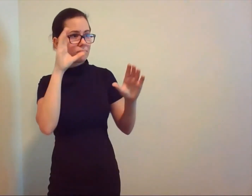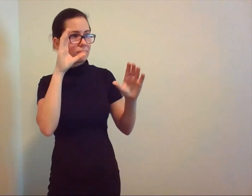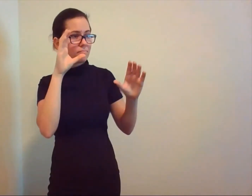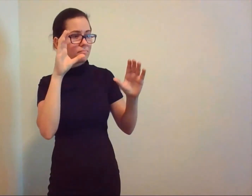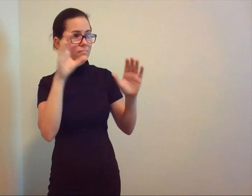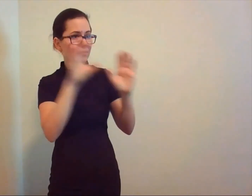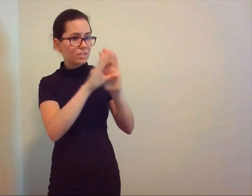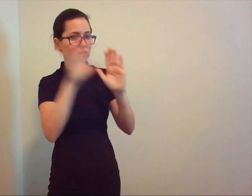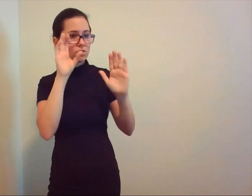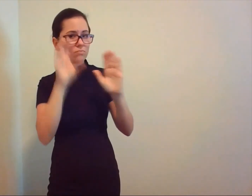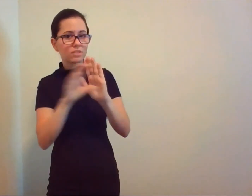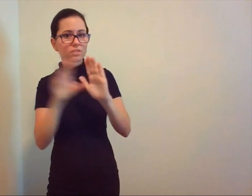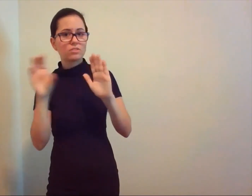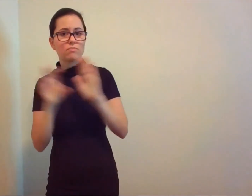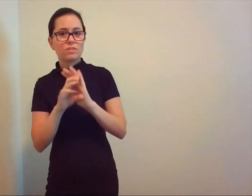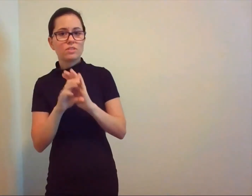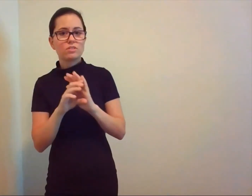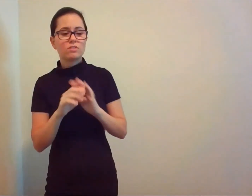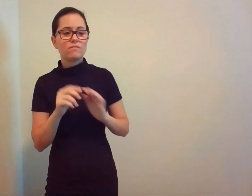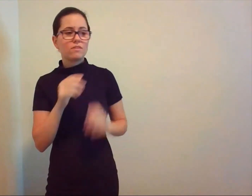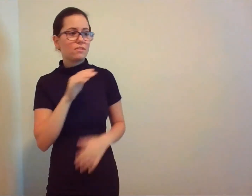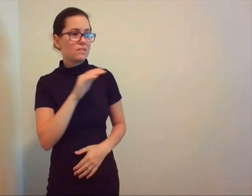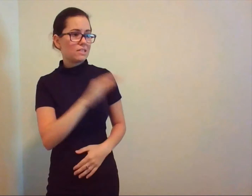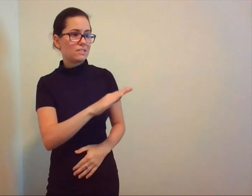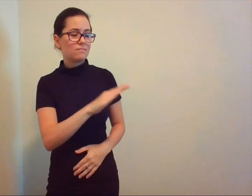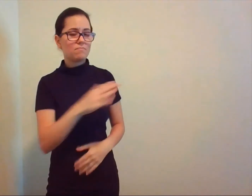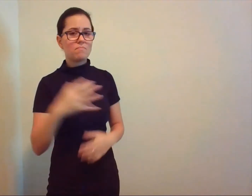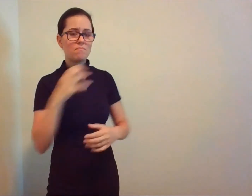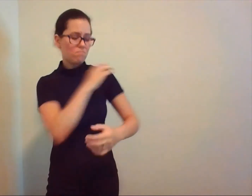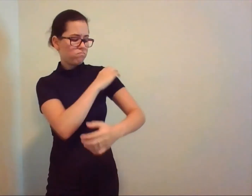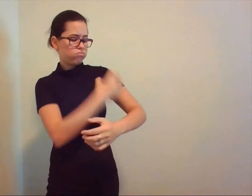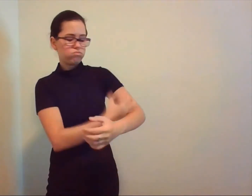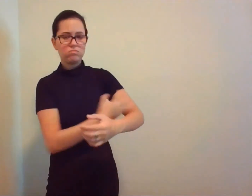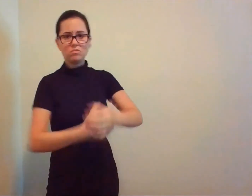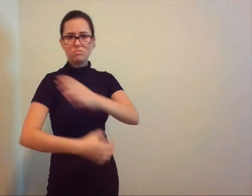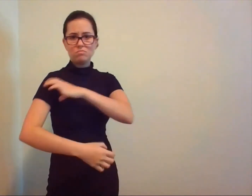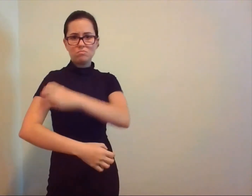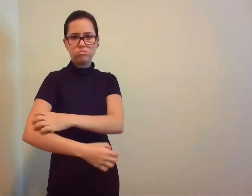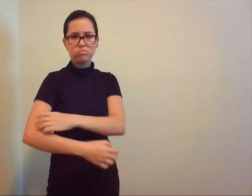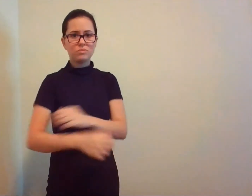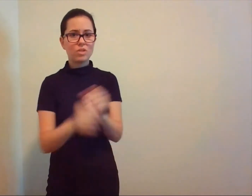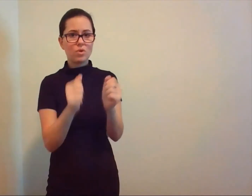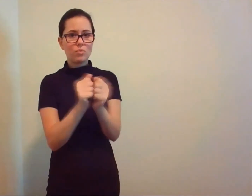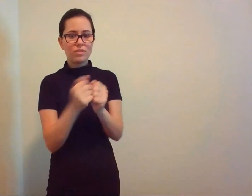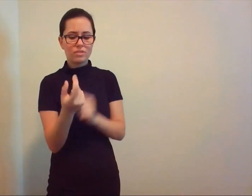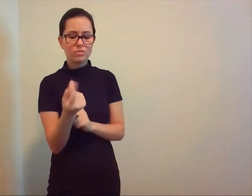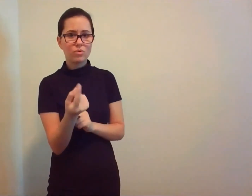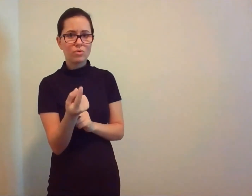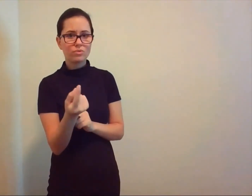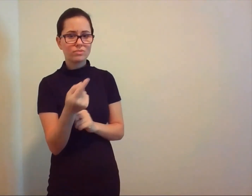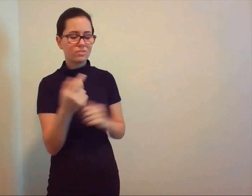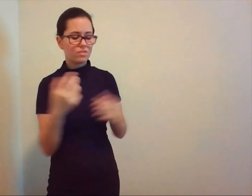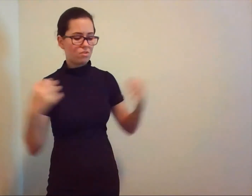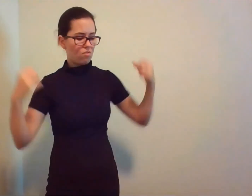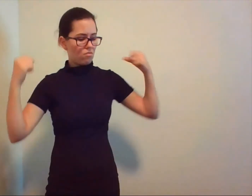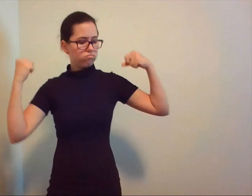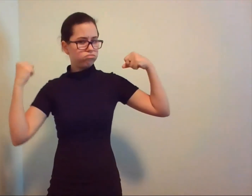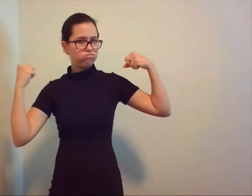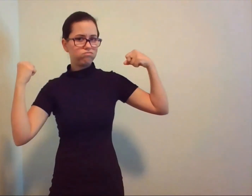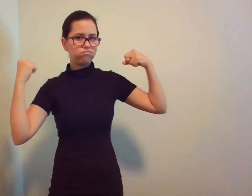How close are you to this man? How does he not see you? Well, there was some grass kind of growing in front of us, and we were kind of hunching down and